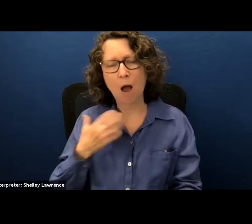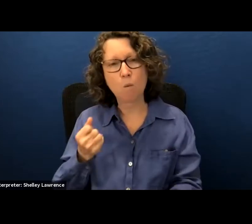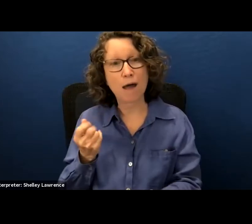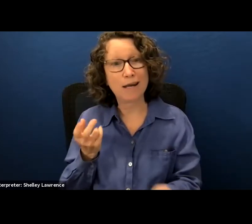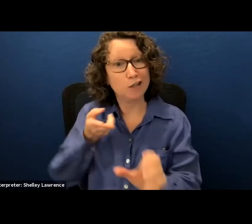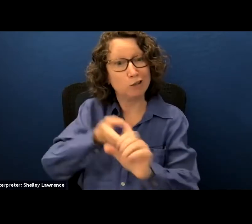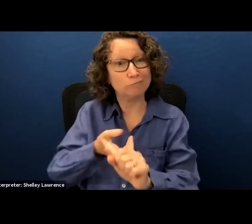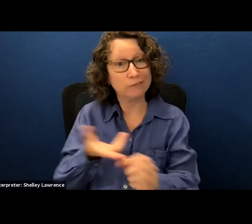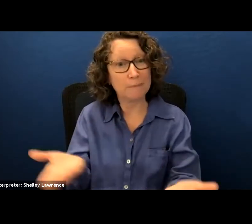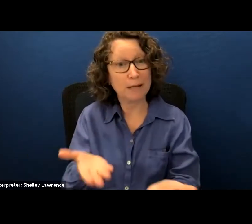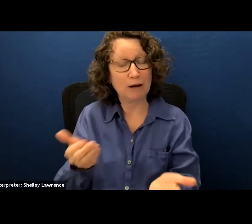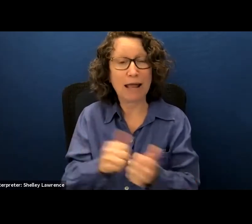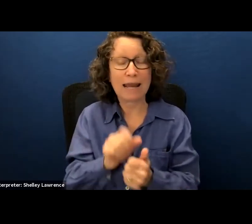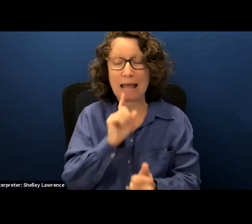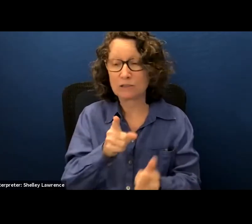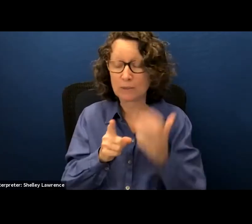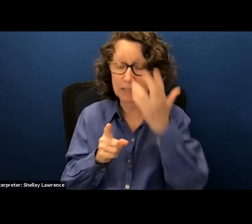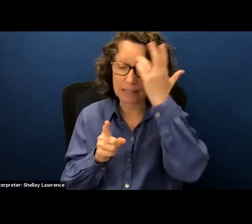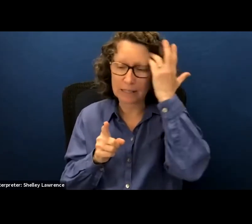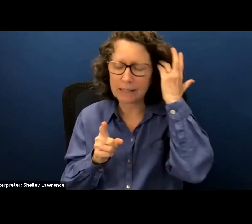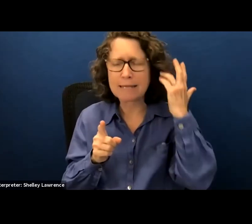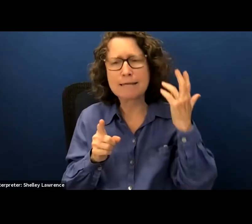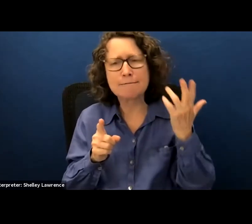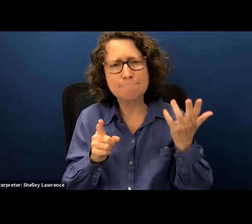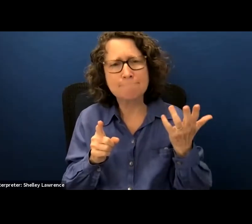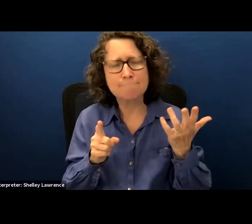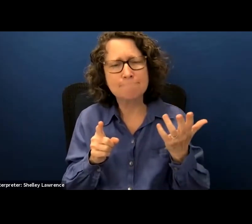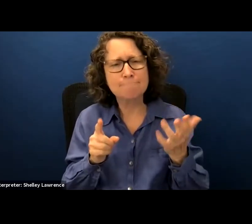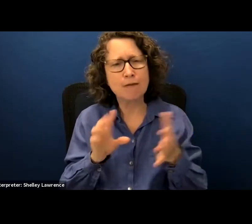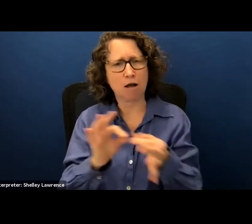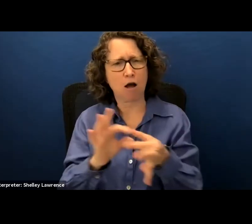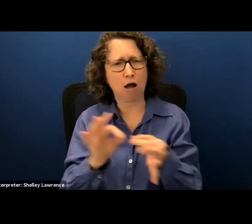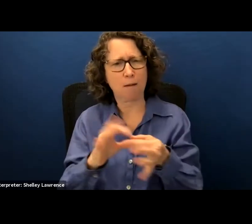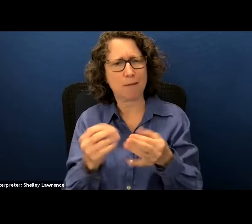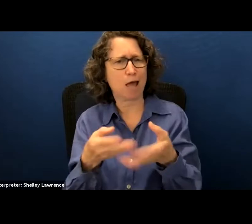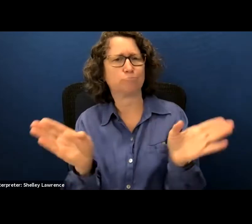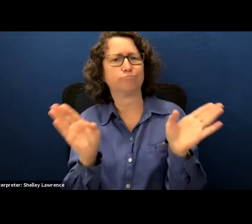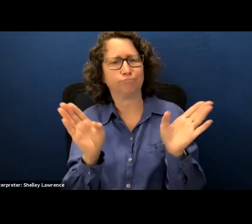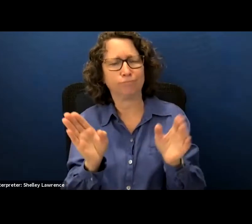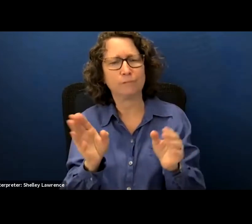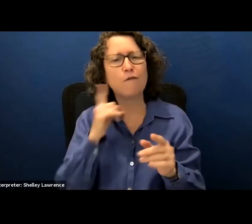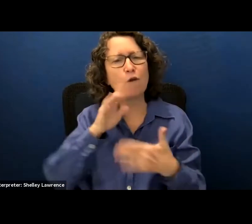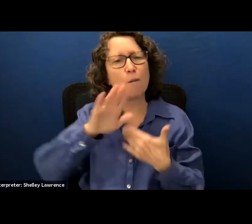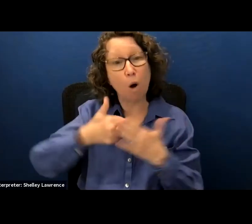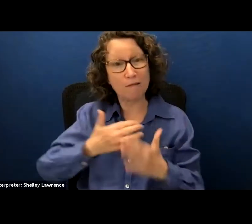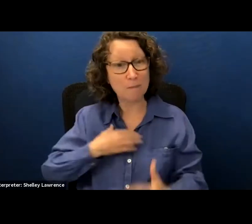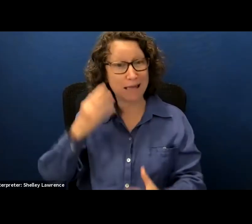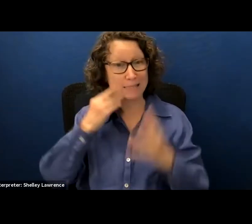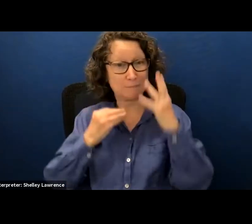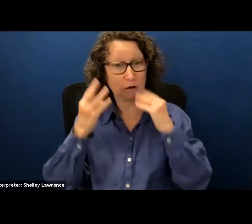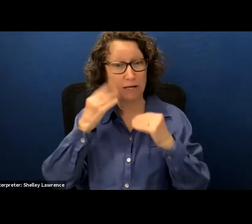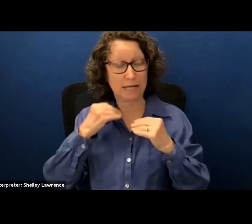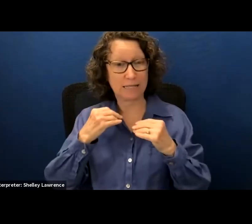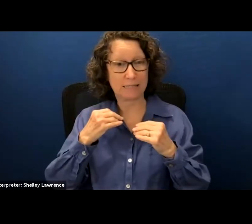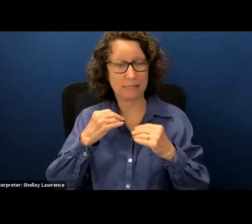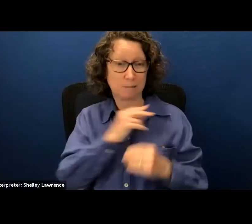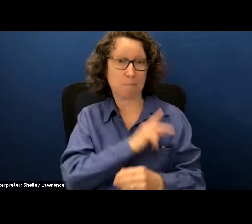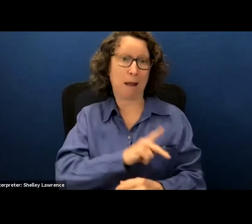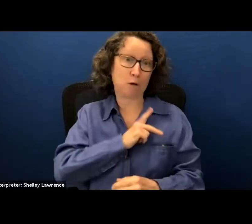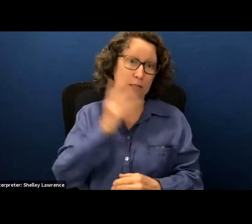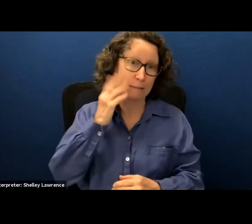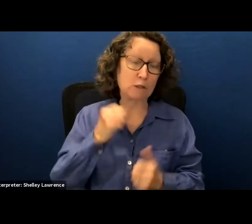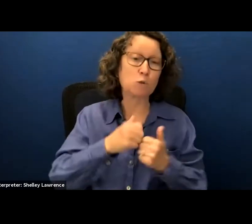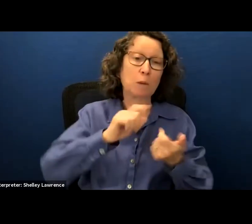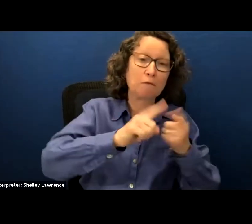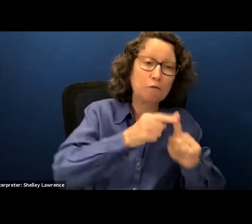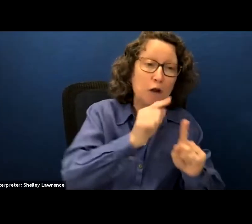here and actually sort of just broadly comment. From all of my experience, like personal experience and experience with